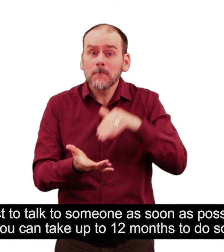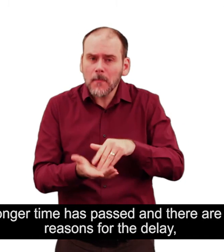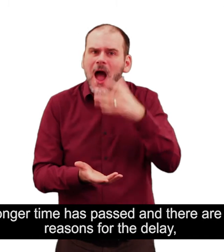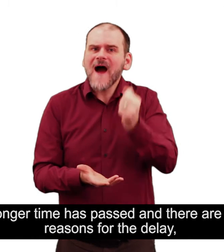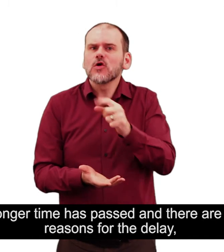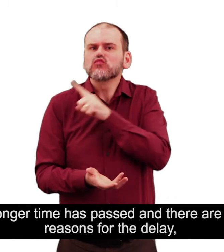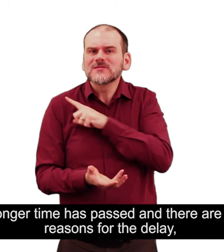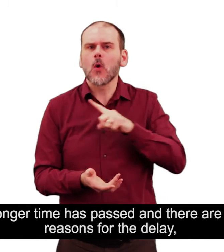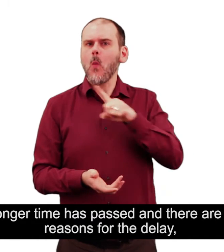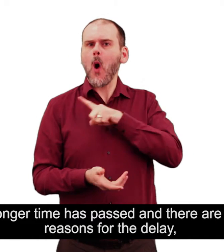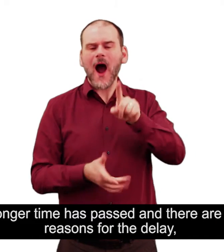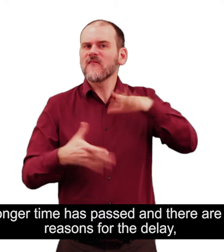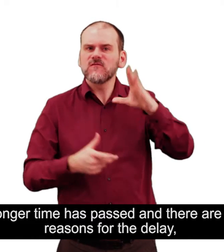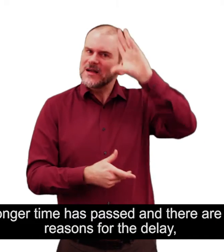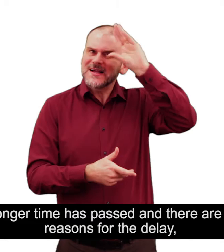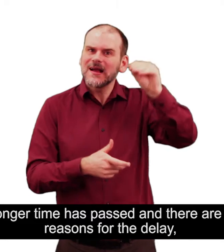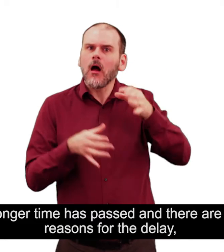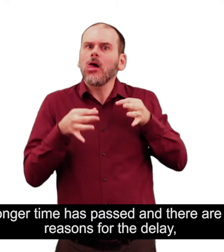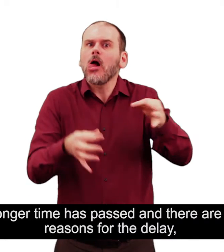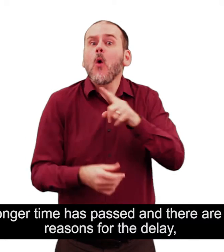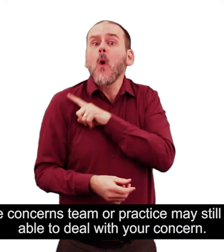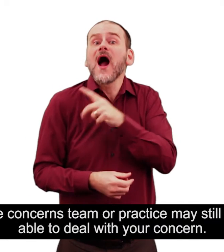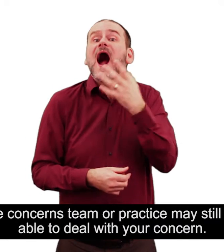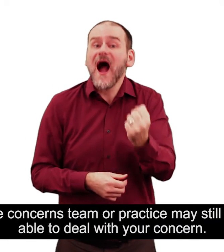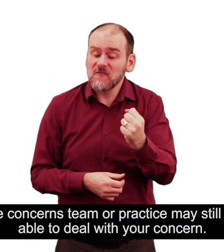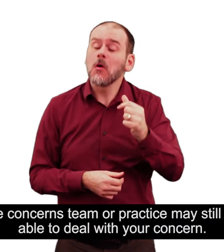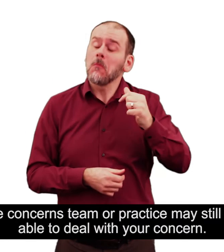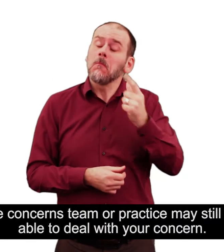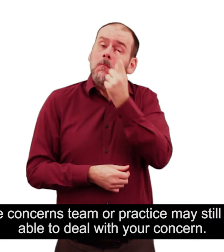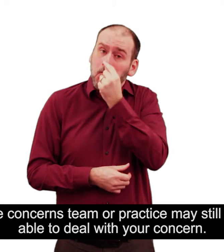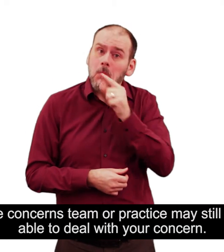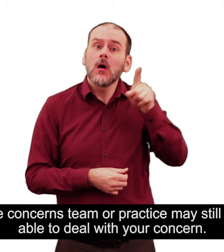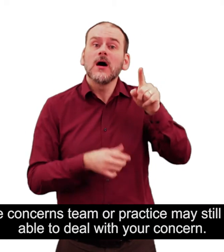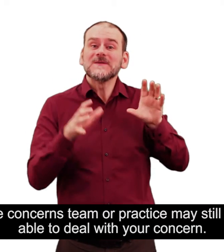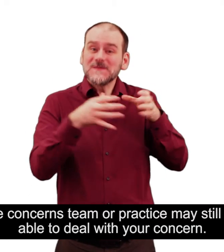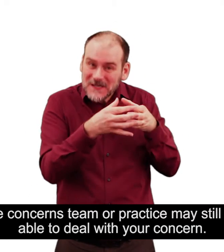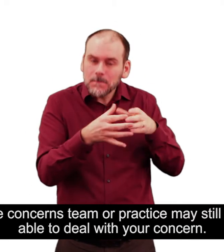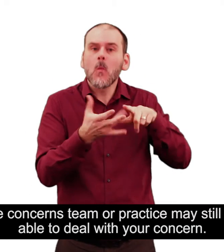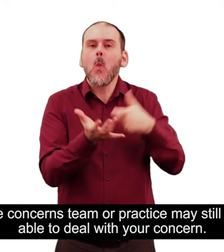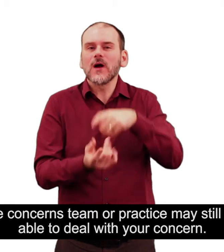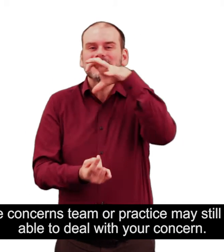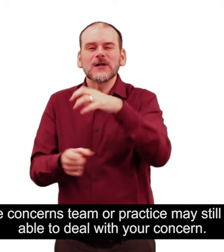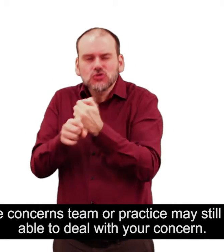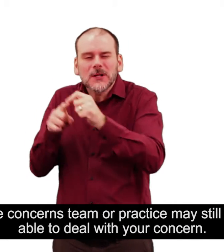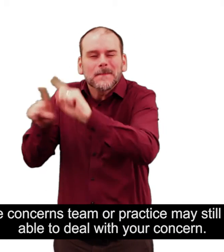If a longer time has passed and there are good reasons for the delay, the concerns team or practice may still be able to deal with your concern.